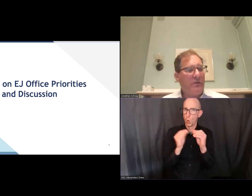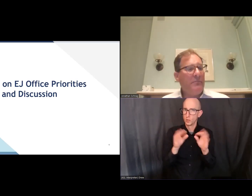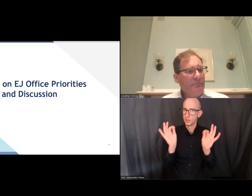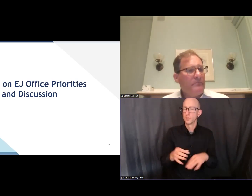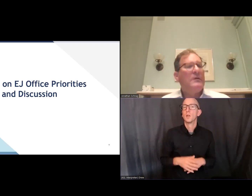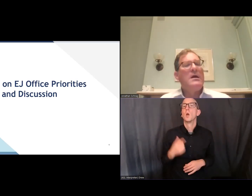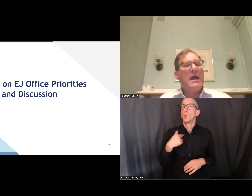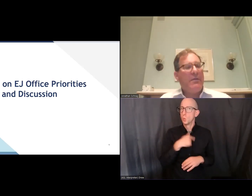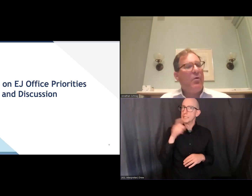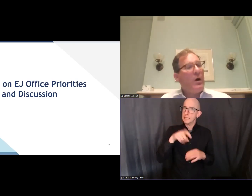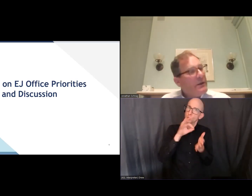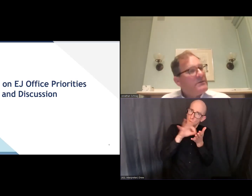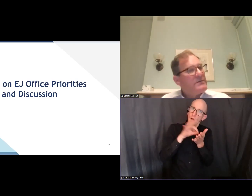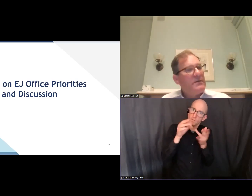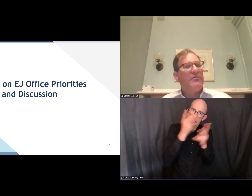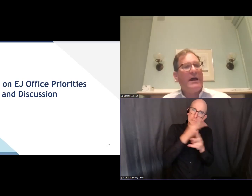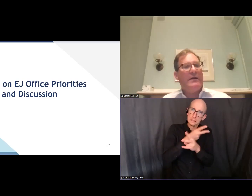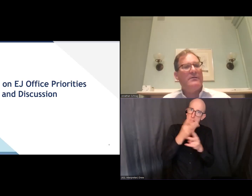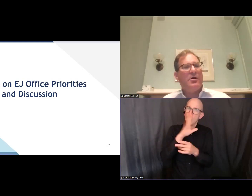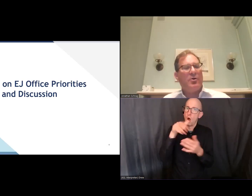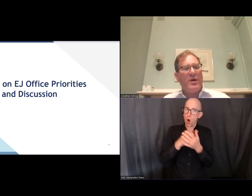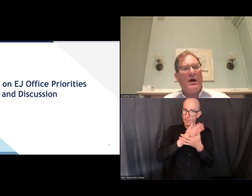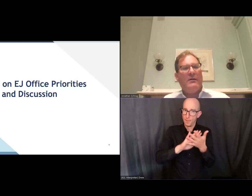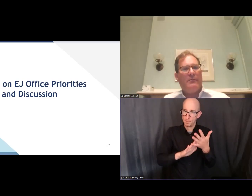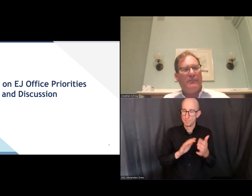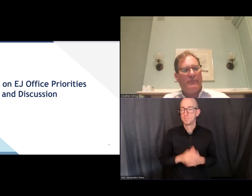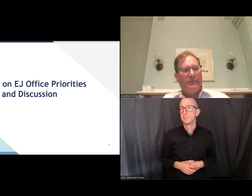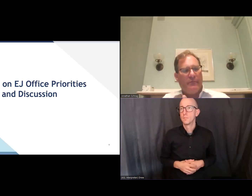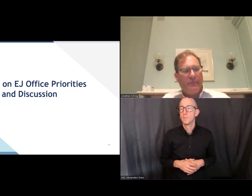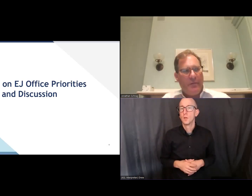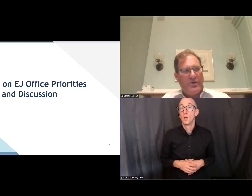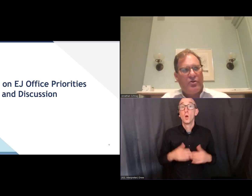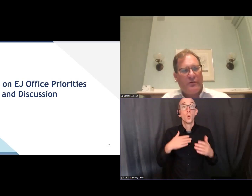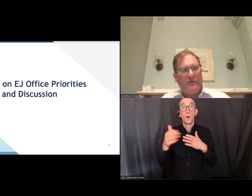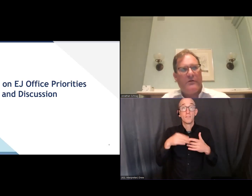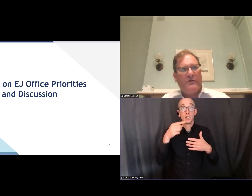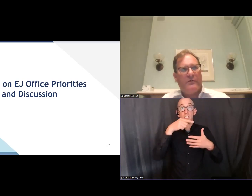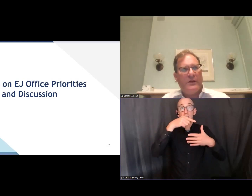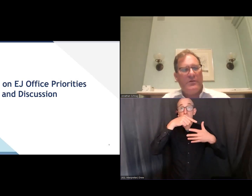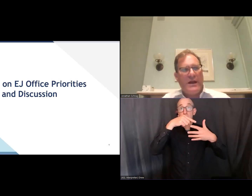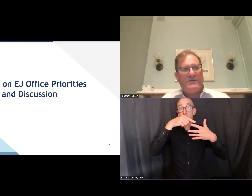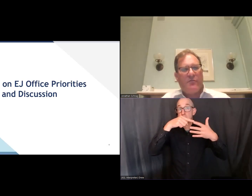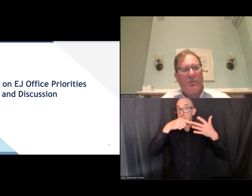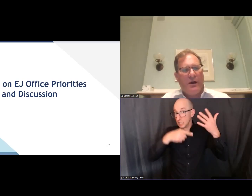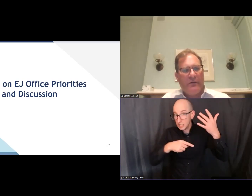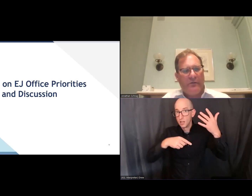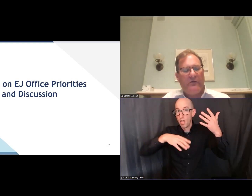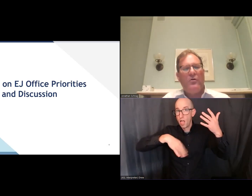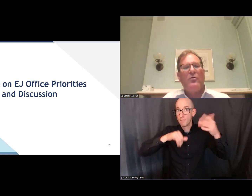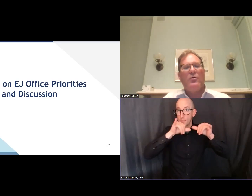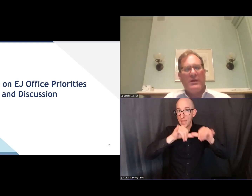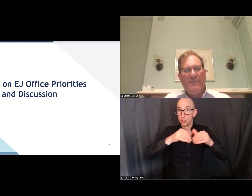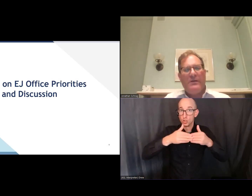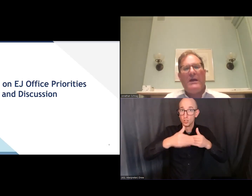quantify all of them. And the ones that are not measured in the next 4